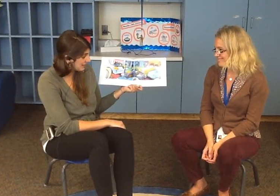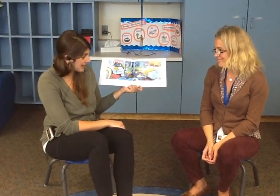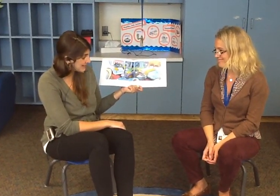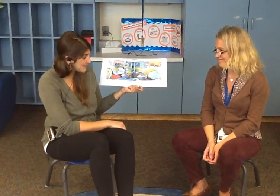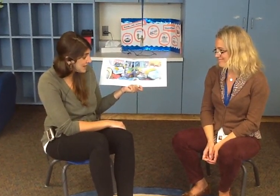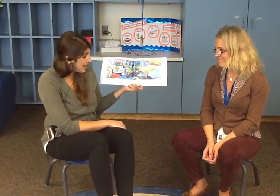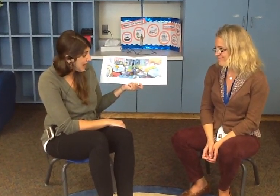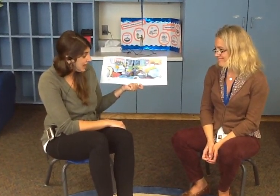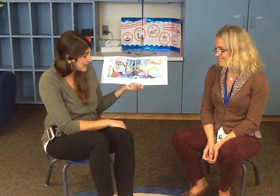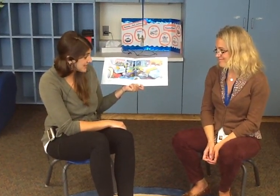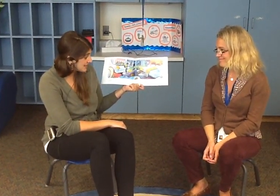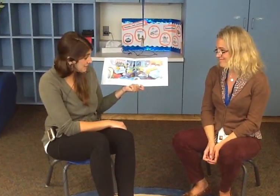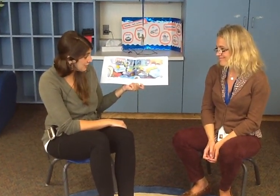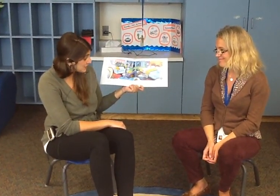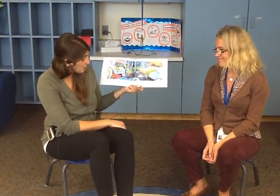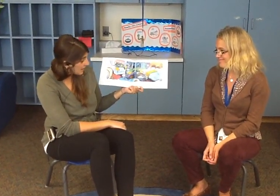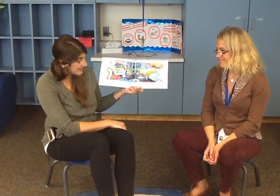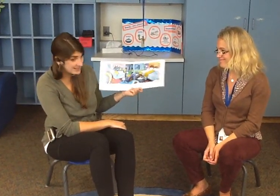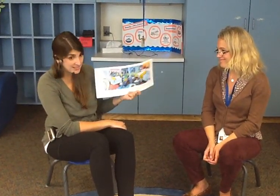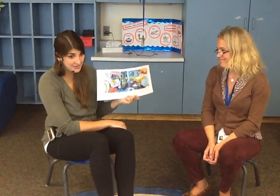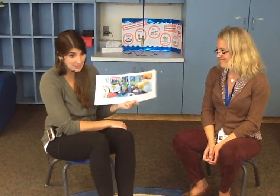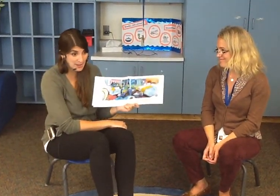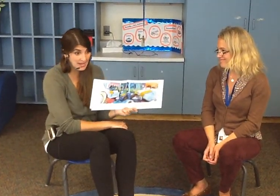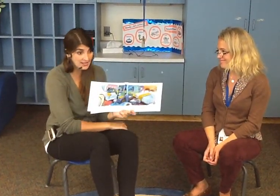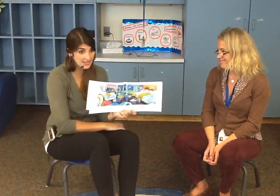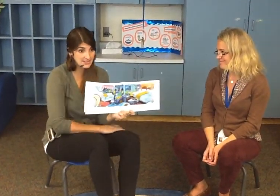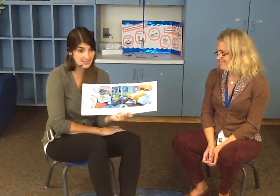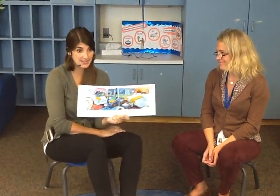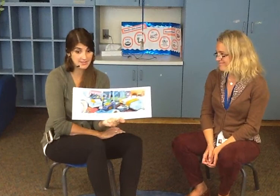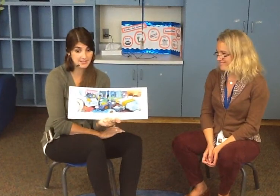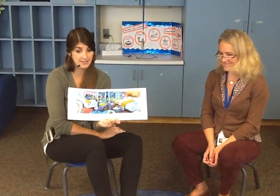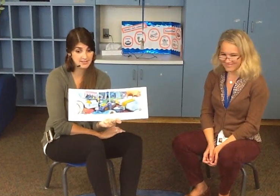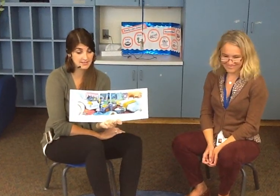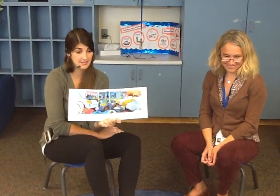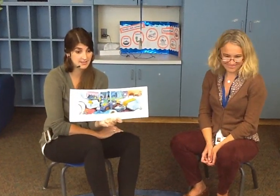quarter, I guess. I guess I've always wanted to live in a palace.